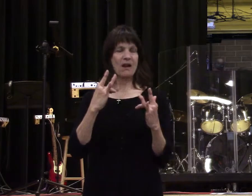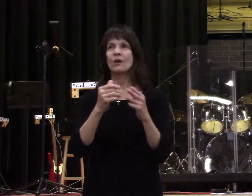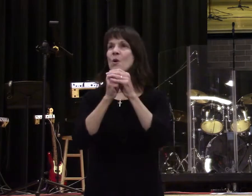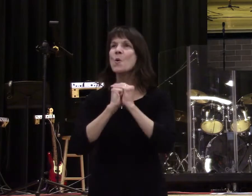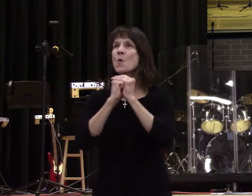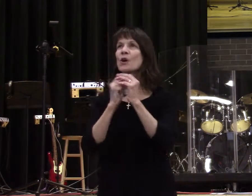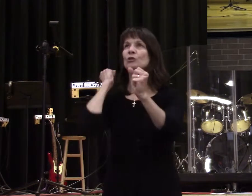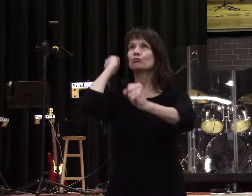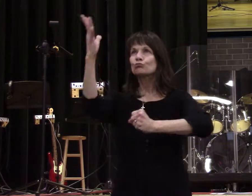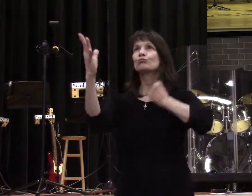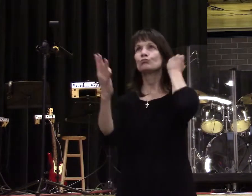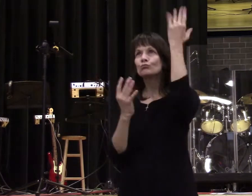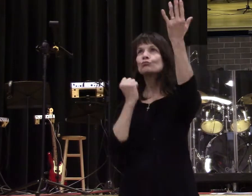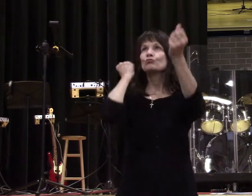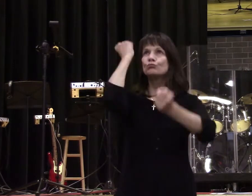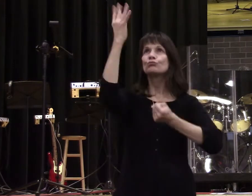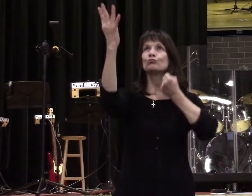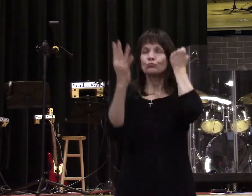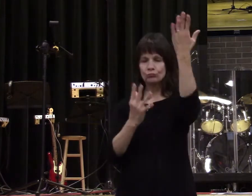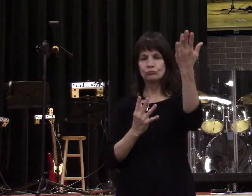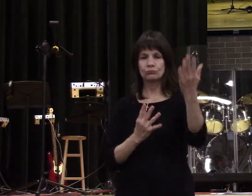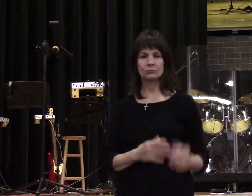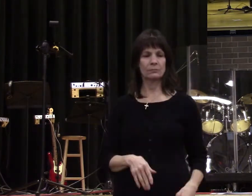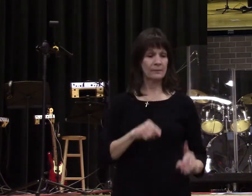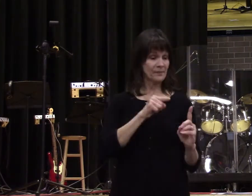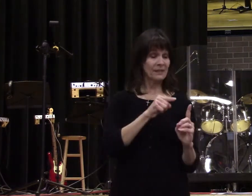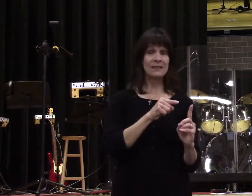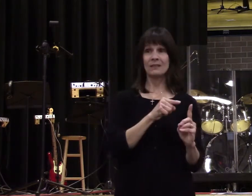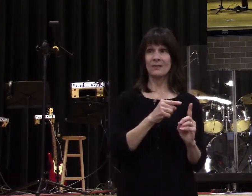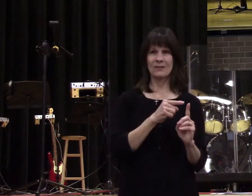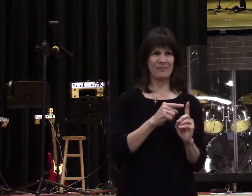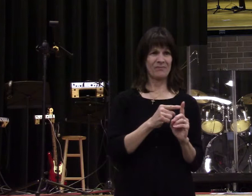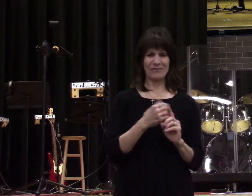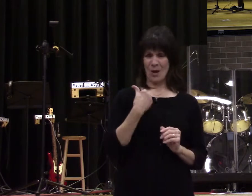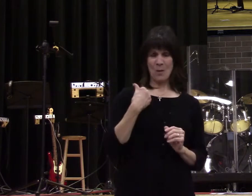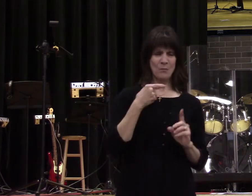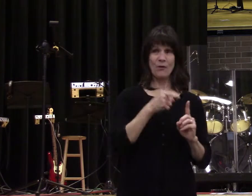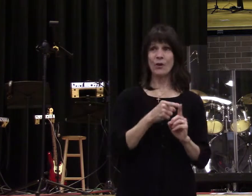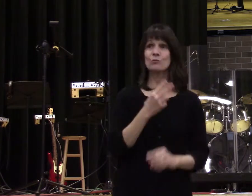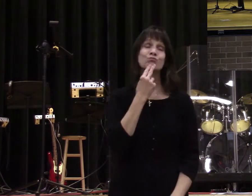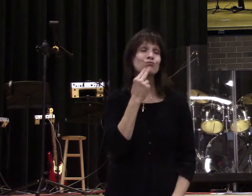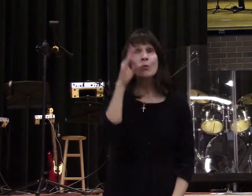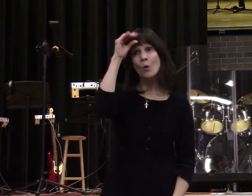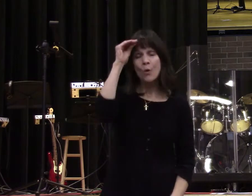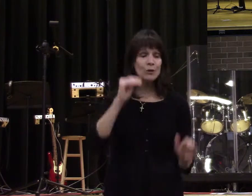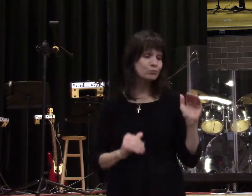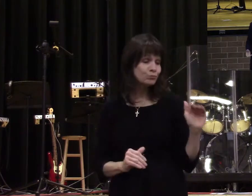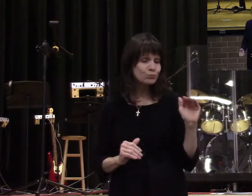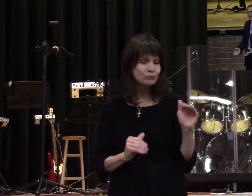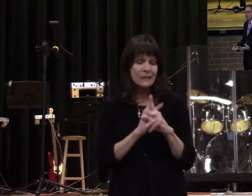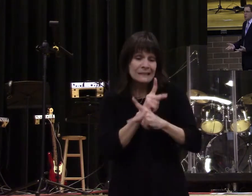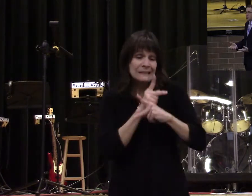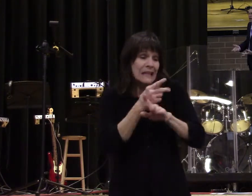it literally, his worship changed his personhood. He became like the God he worshiped. As he worshiped God, he saw